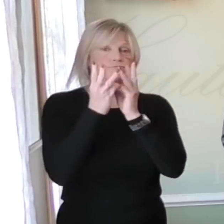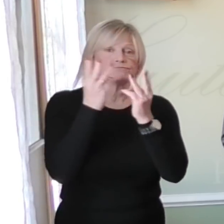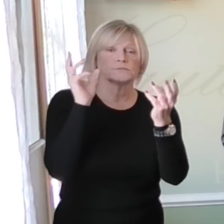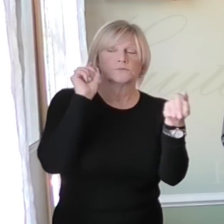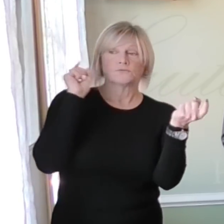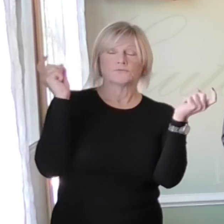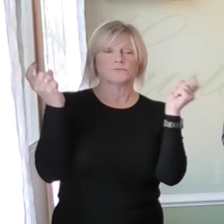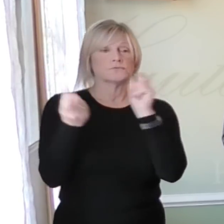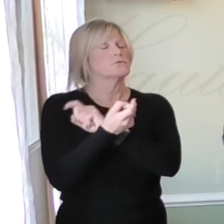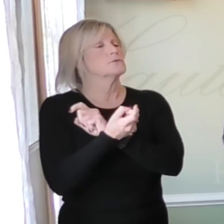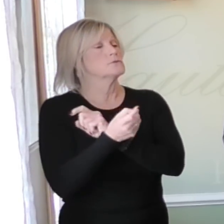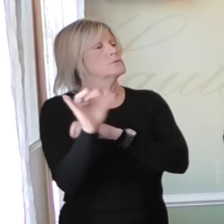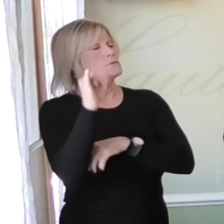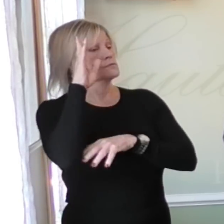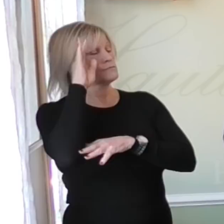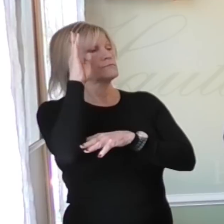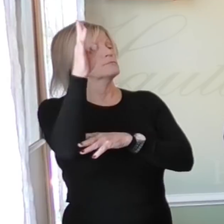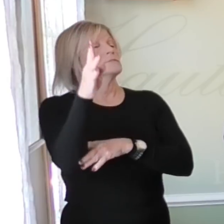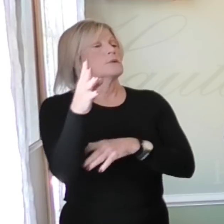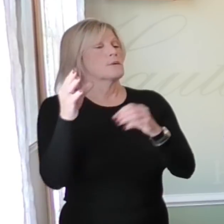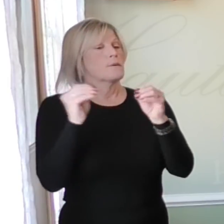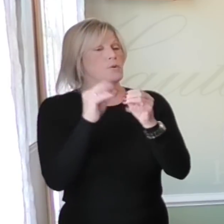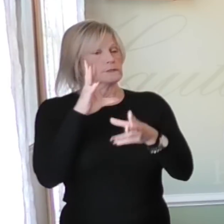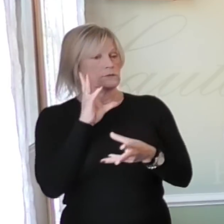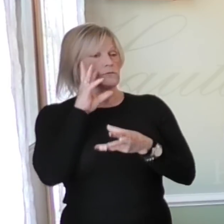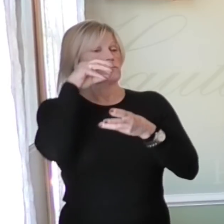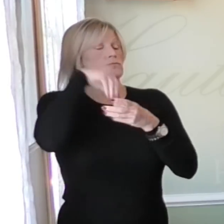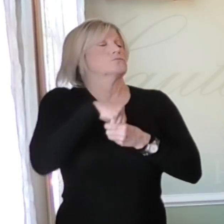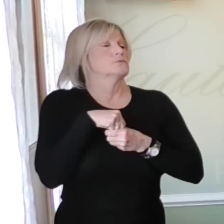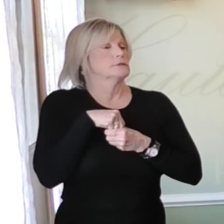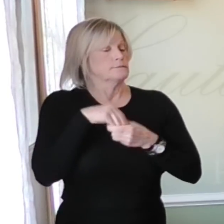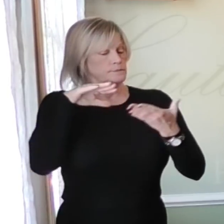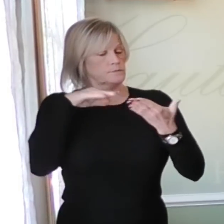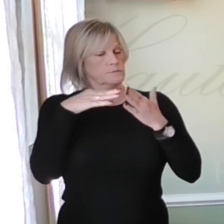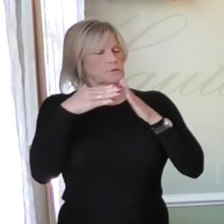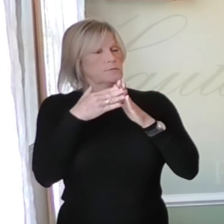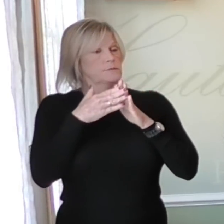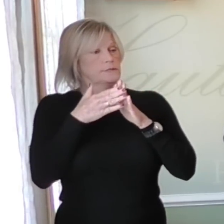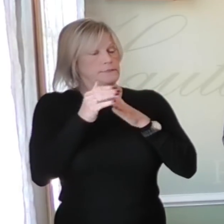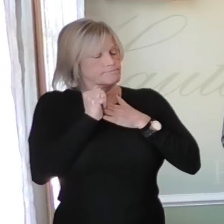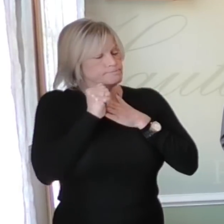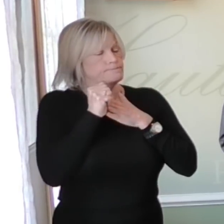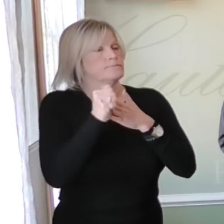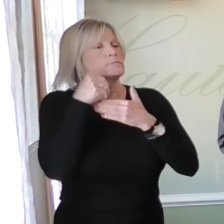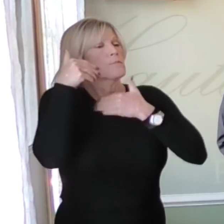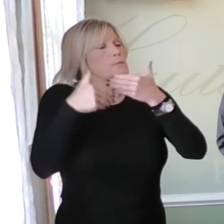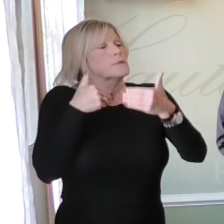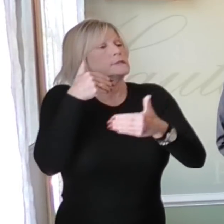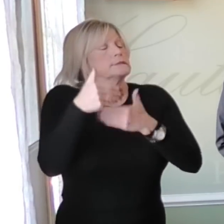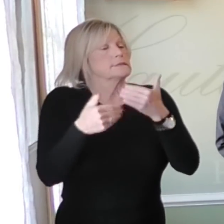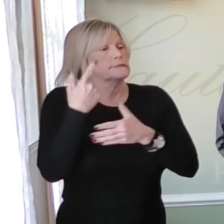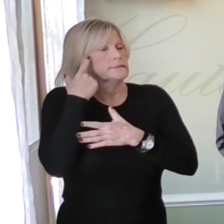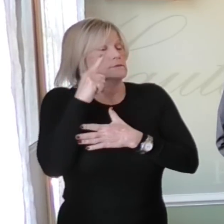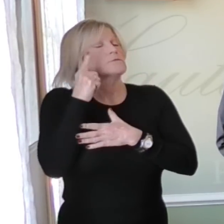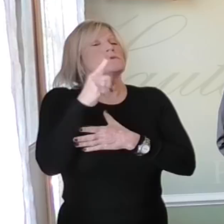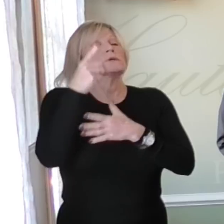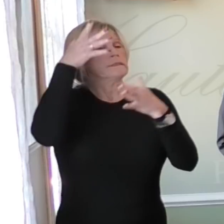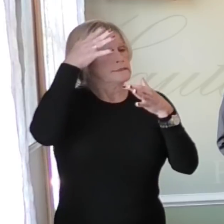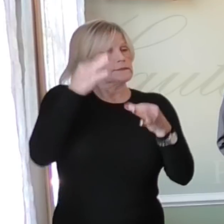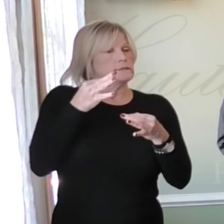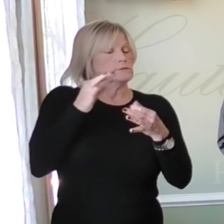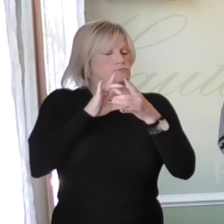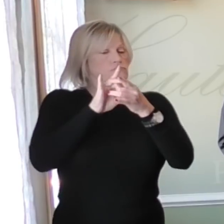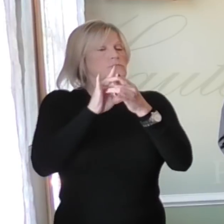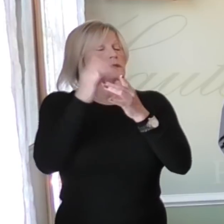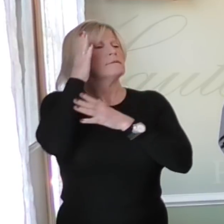change, and creating a more inclusive, community-driven process for decisions regarding